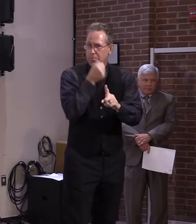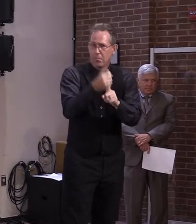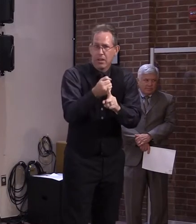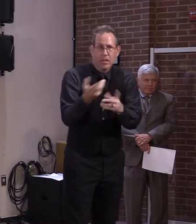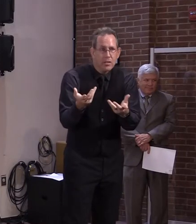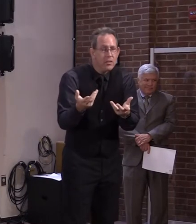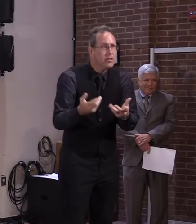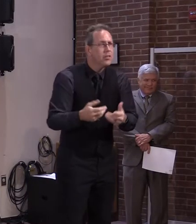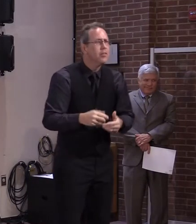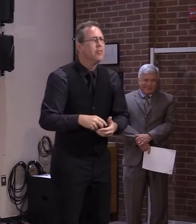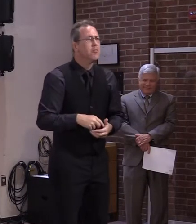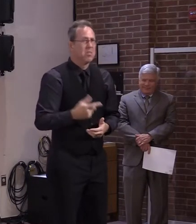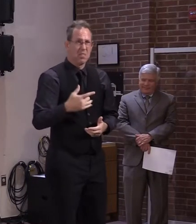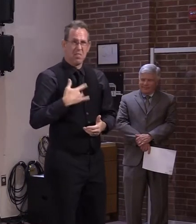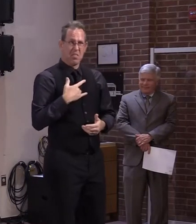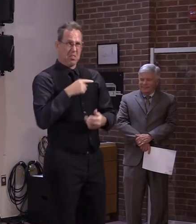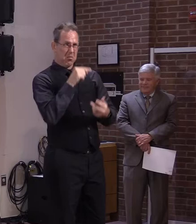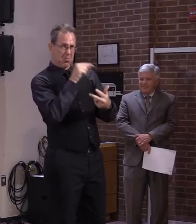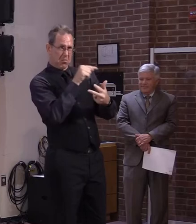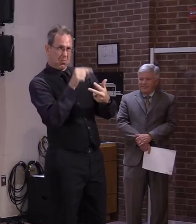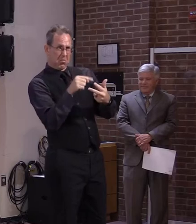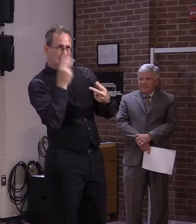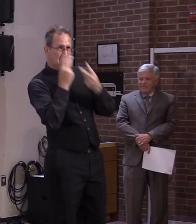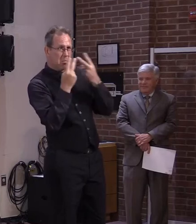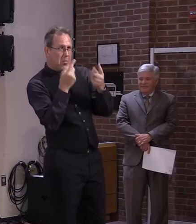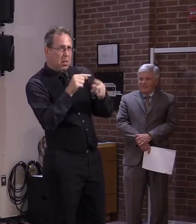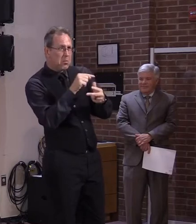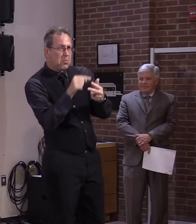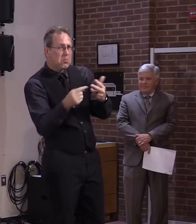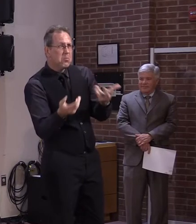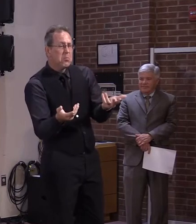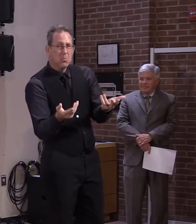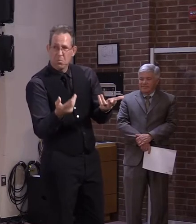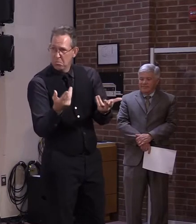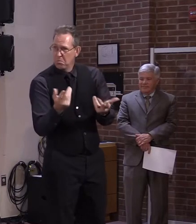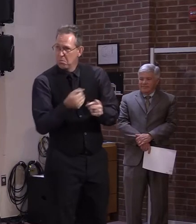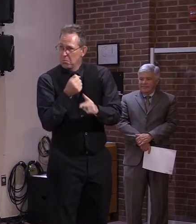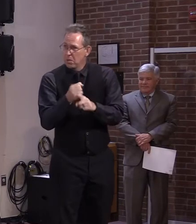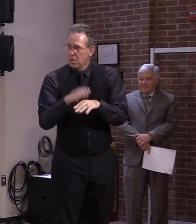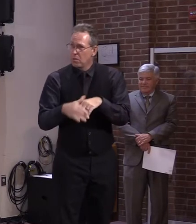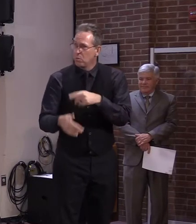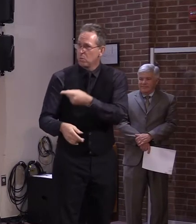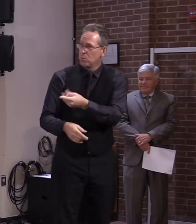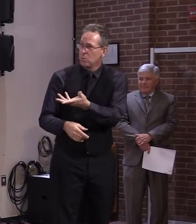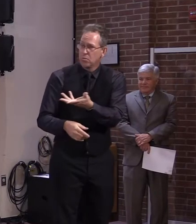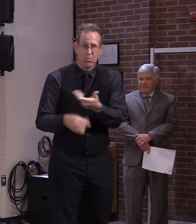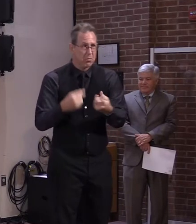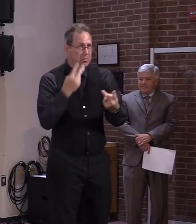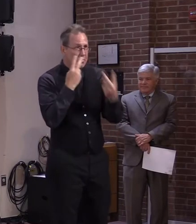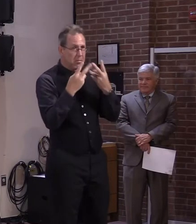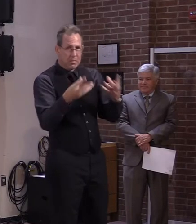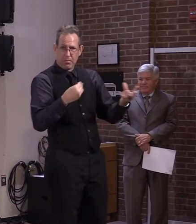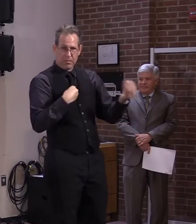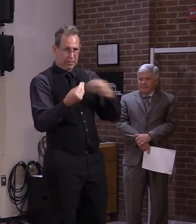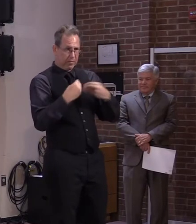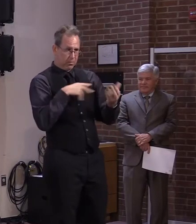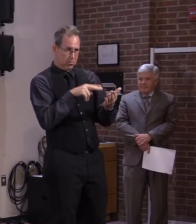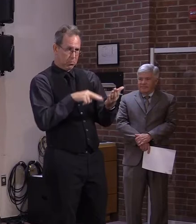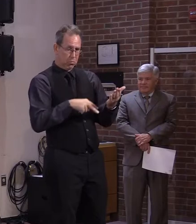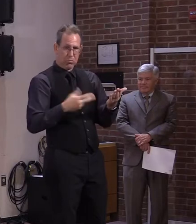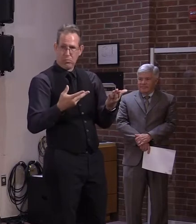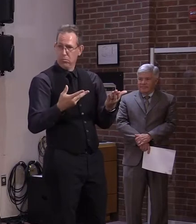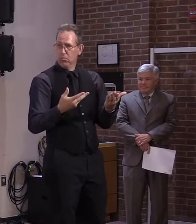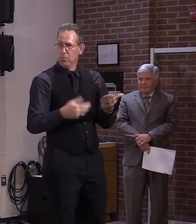numbers? You know, the old saying in journalism, when your mother says she loves you, check it out. I